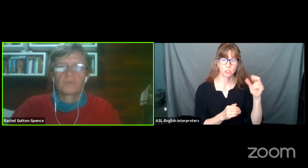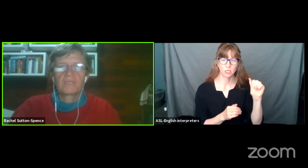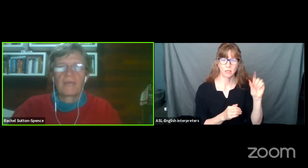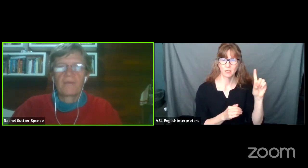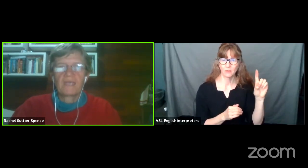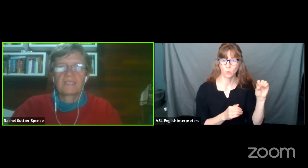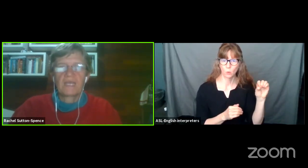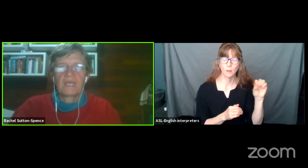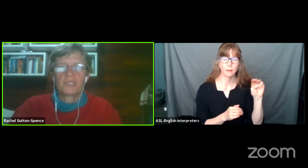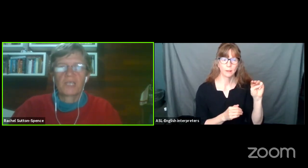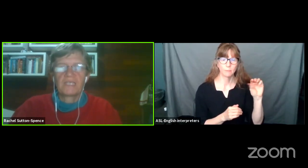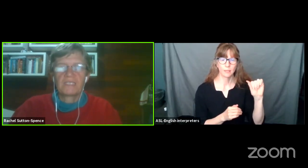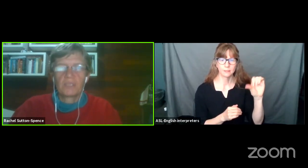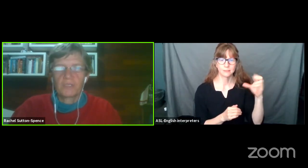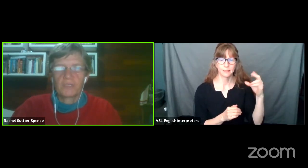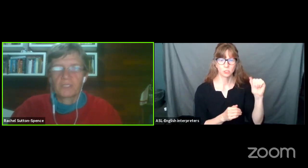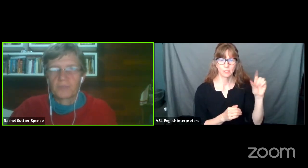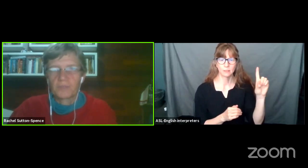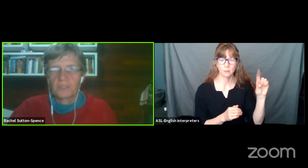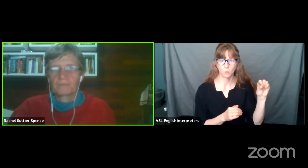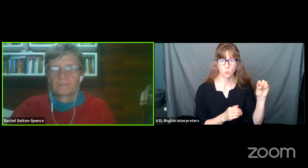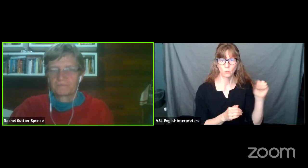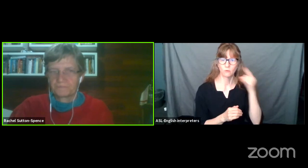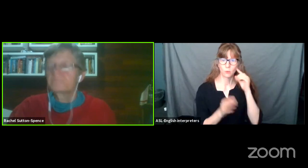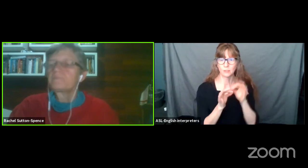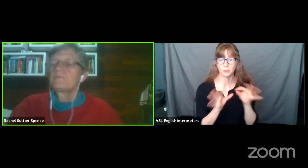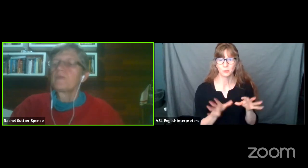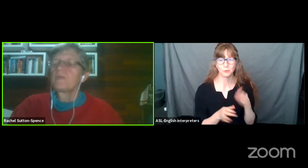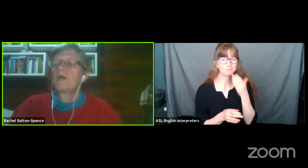Machado is Machado interpreters.